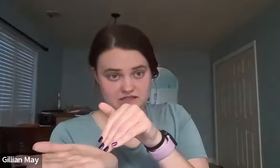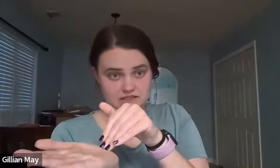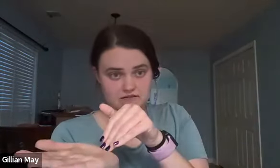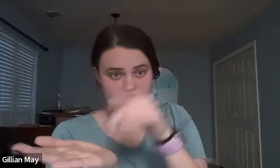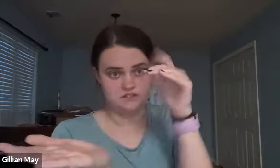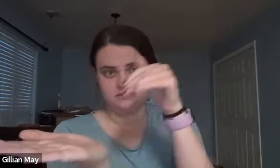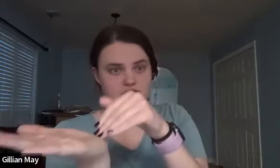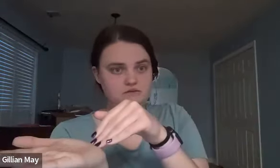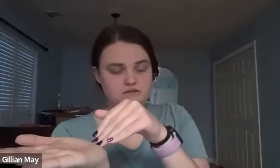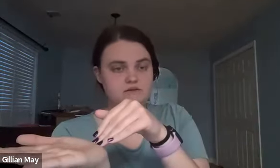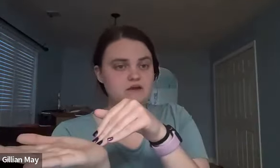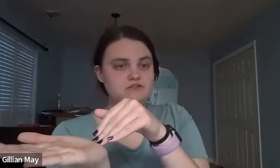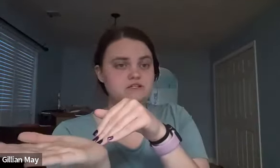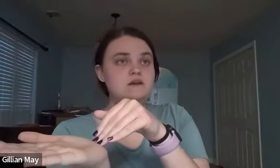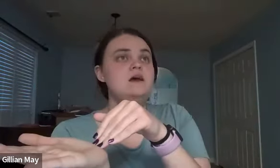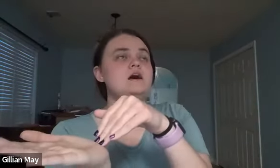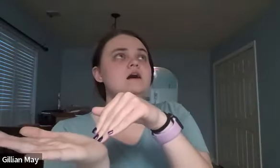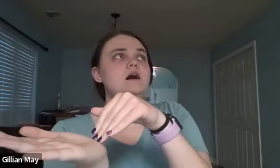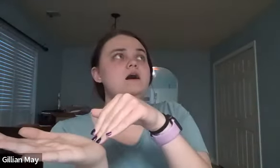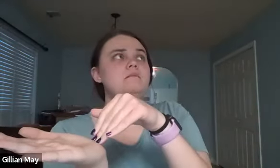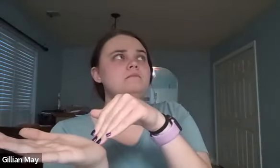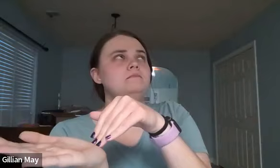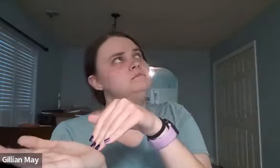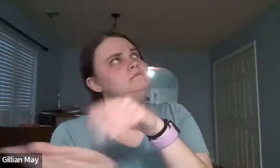1,234,000. So you just do the motion.